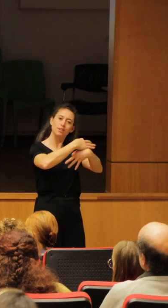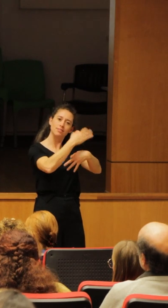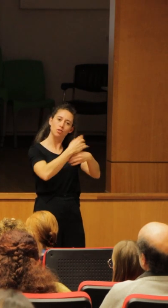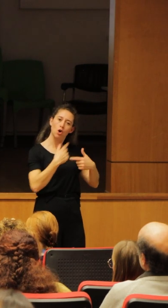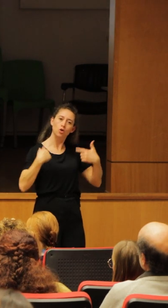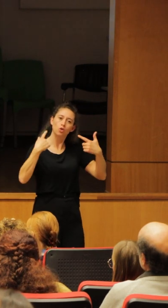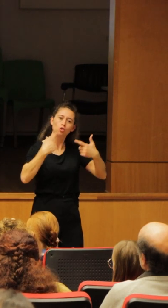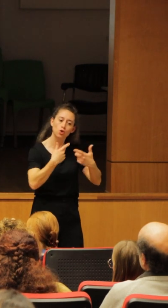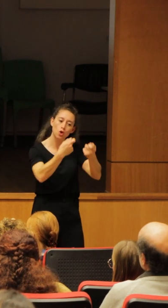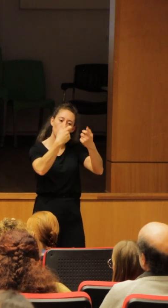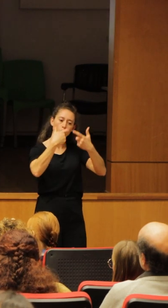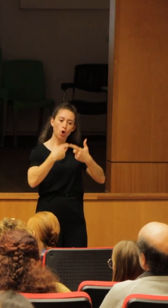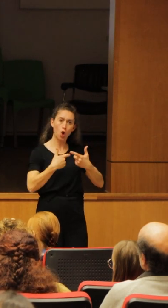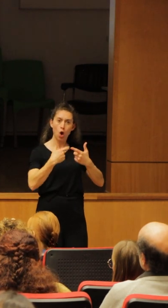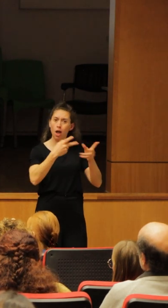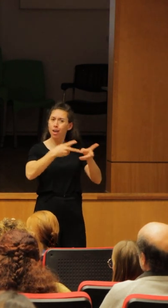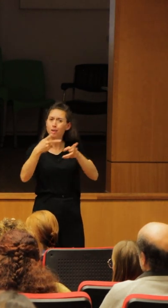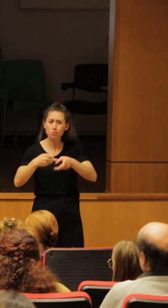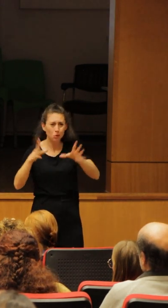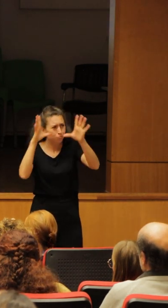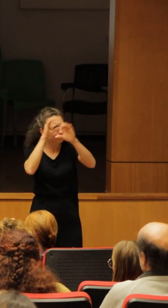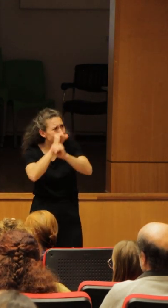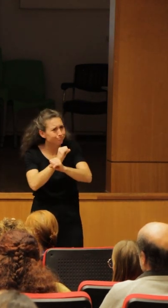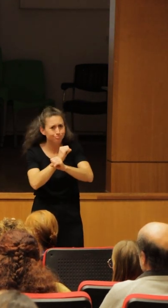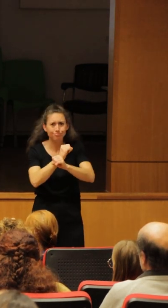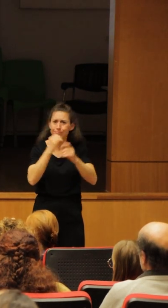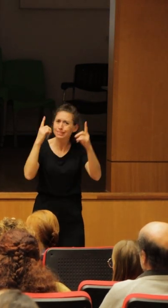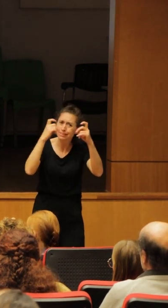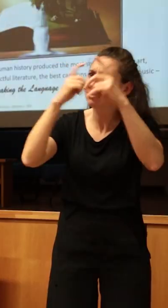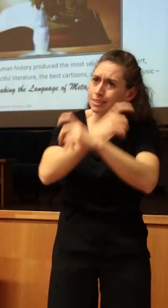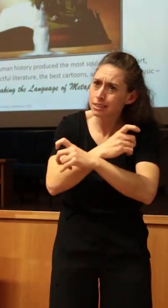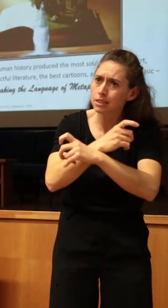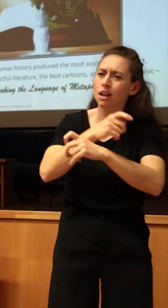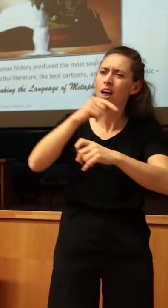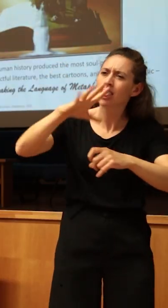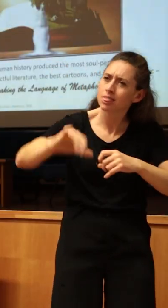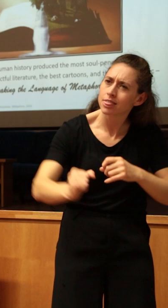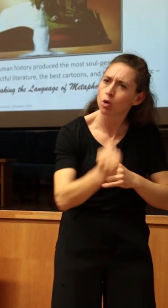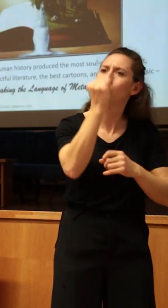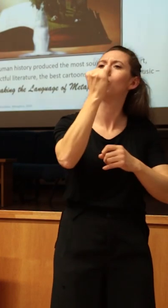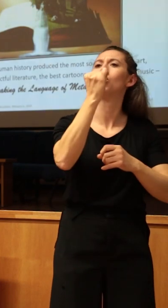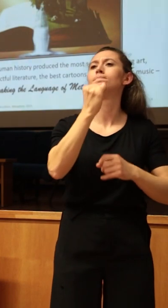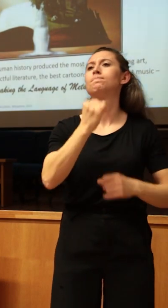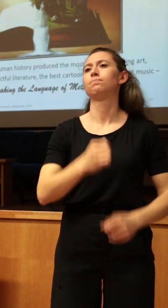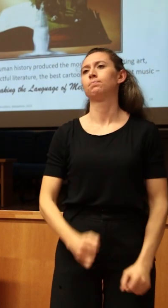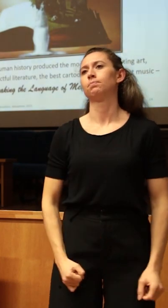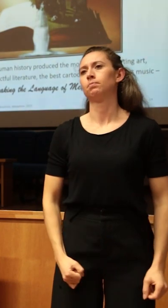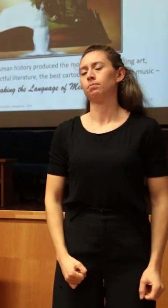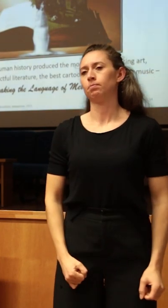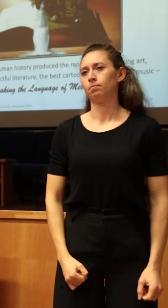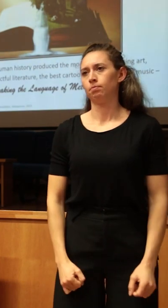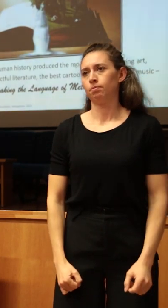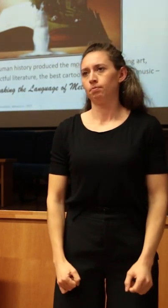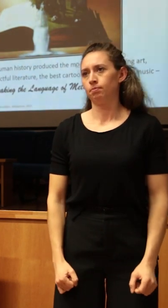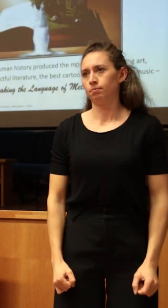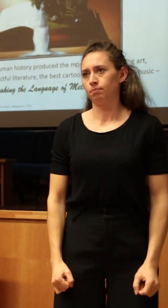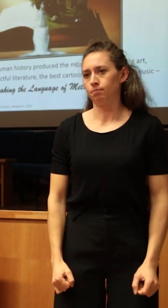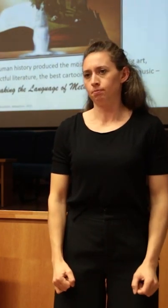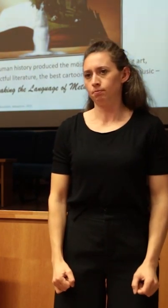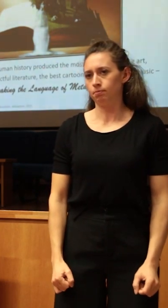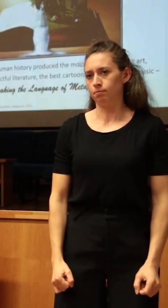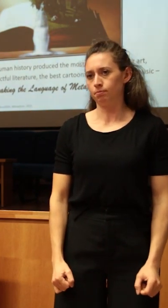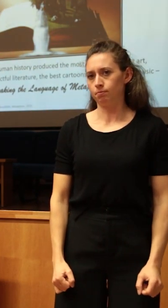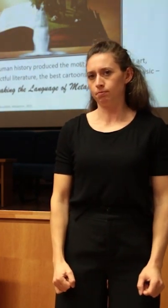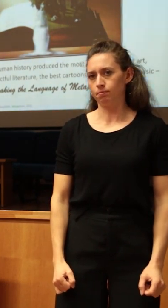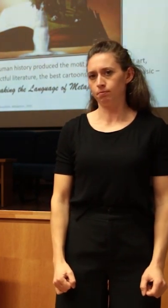nos legó en medio del tiempo oscuro que él vivió este descubrimiento. The beautiful paradoxical thing is that the